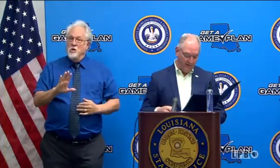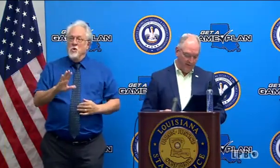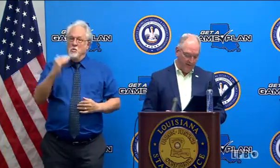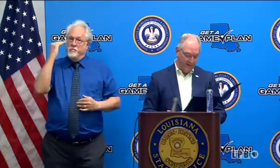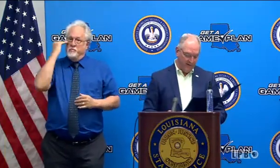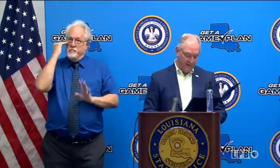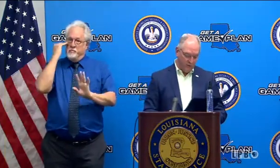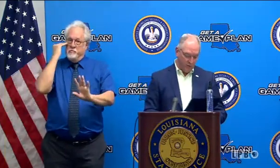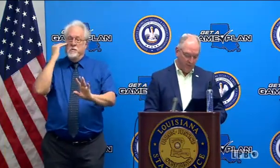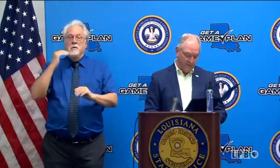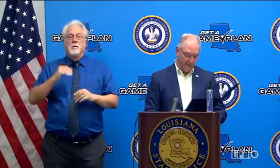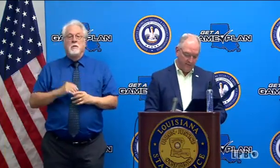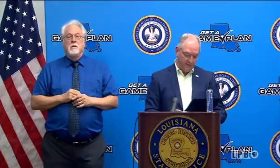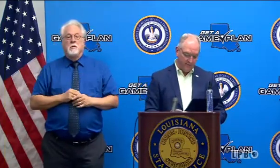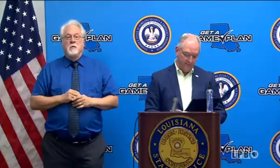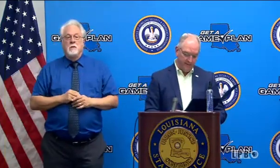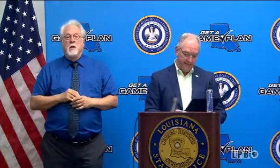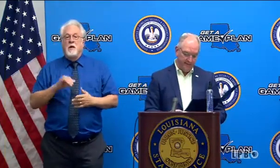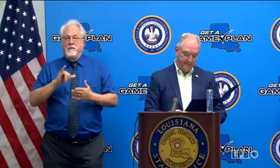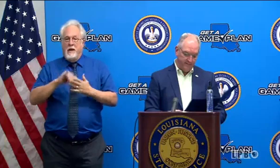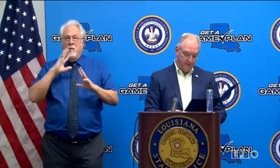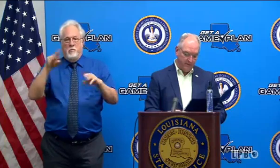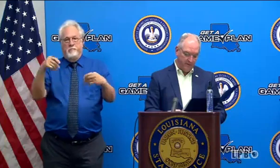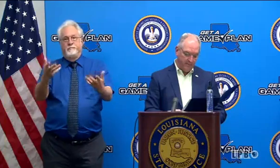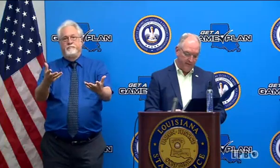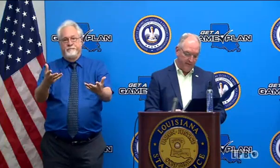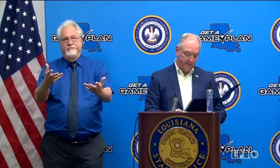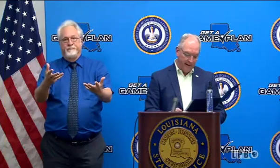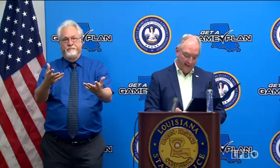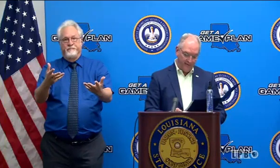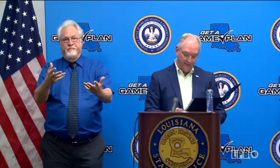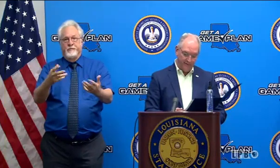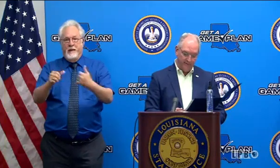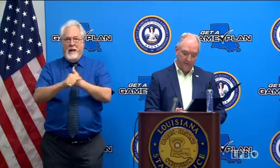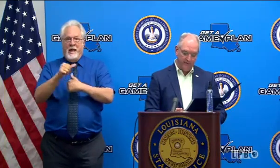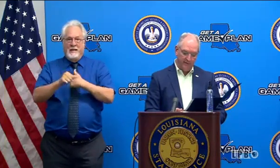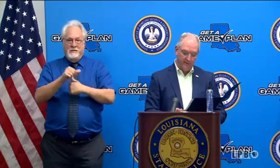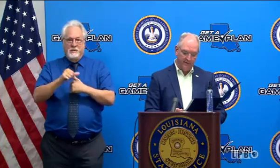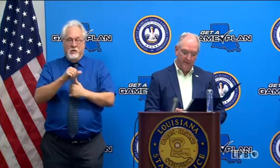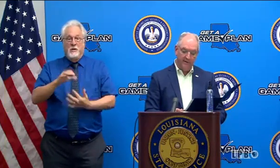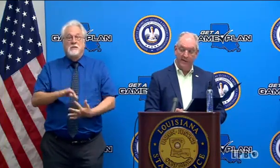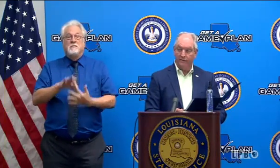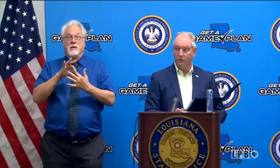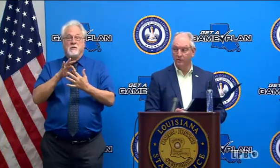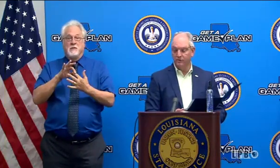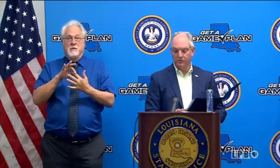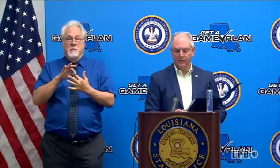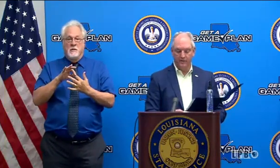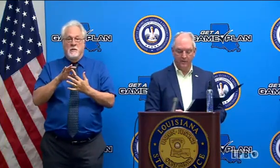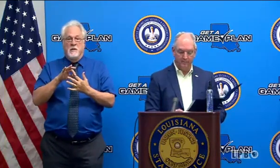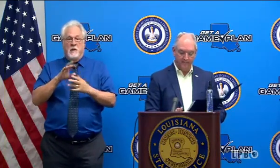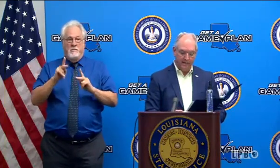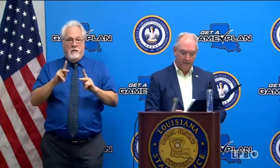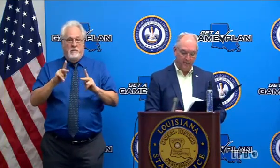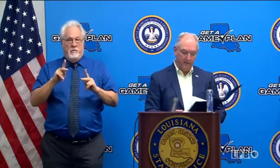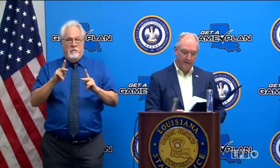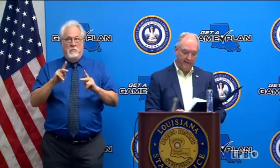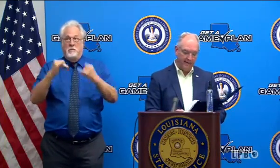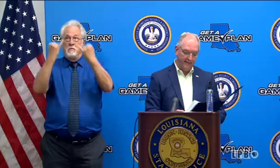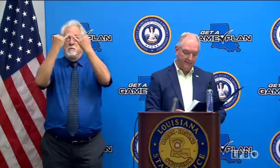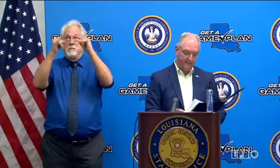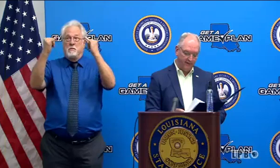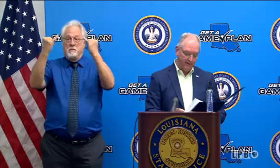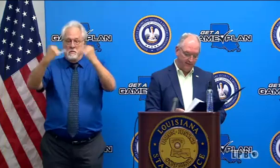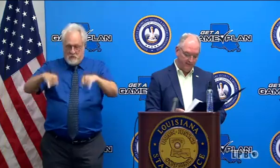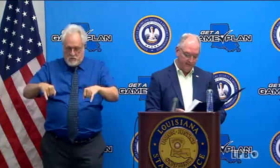aware of that as well. That's going to present a particular hazard, especially, and everyone should treat a down power